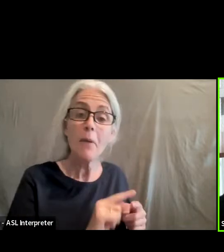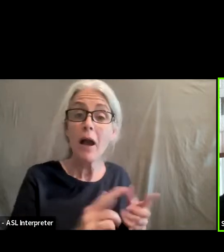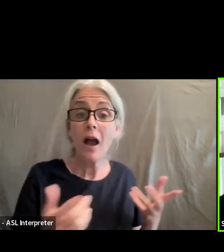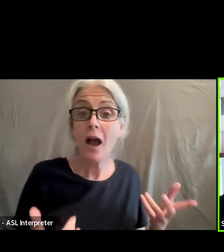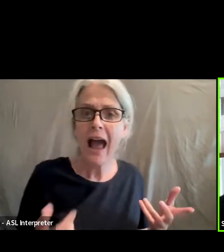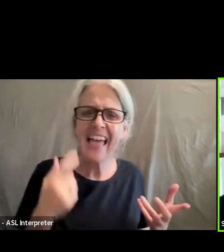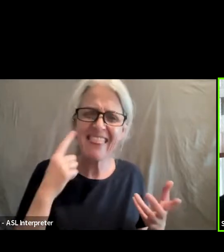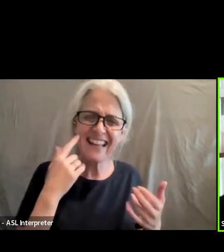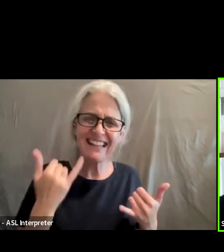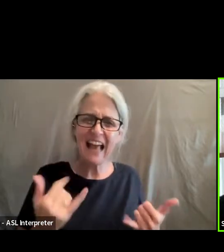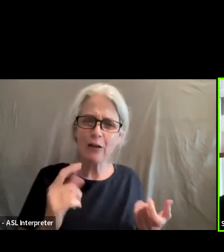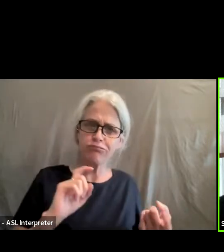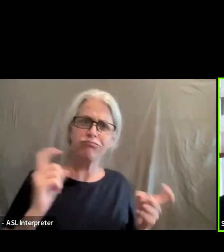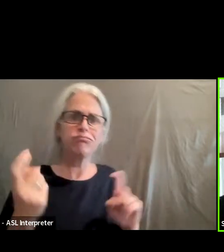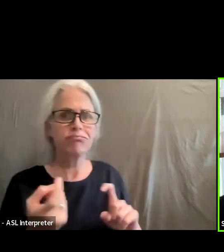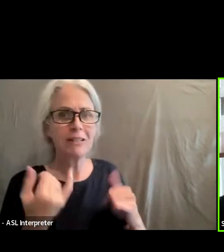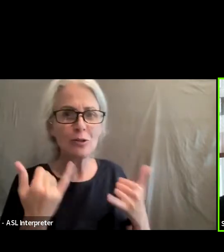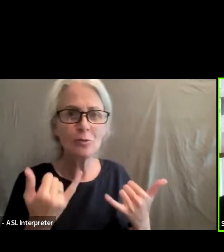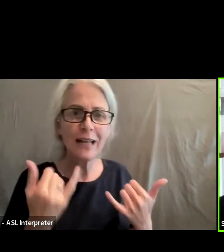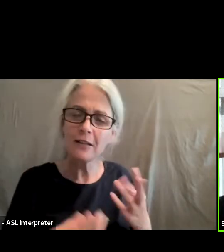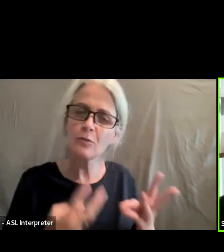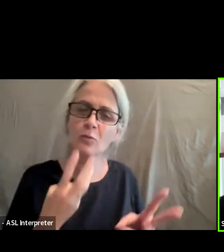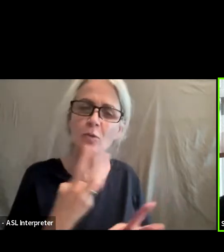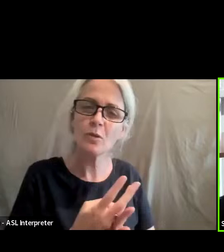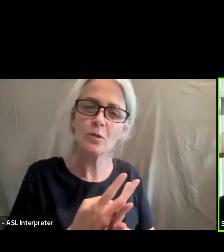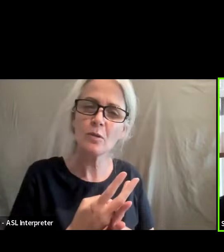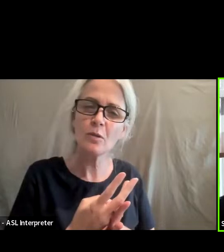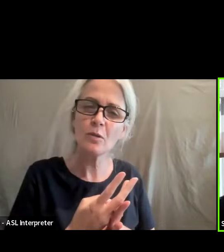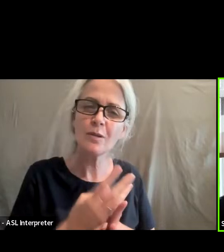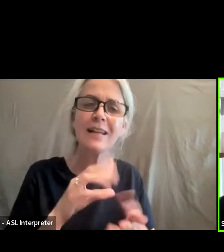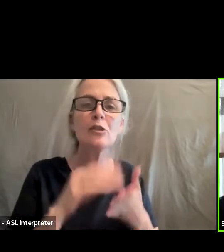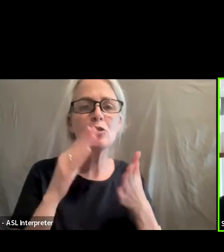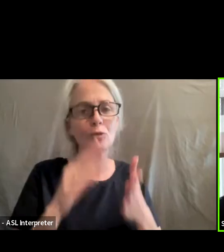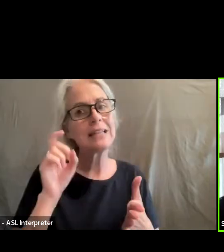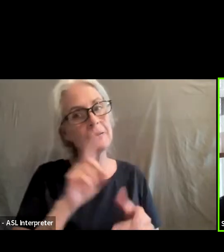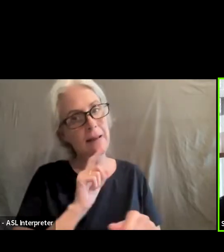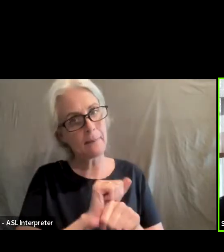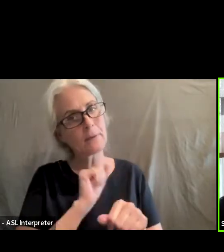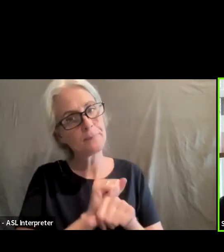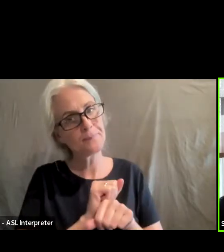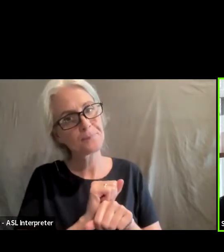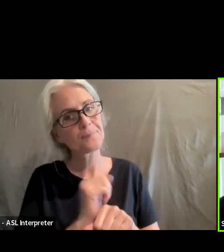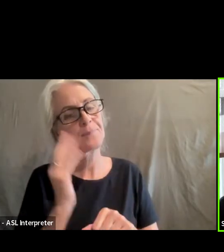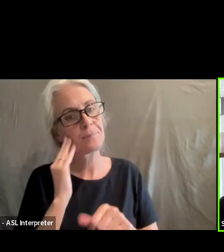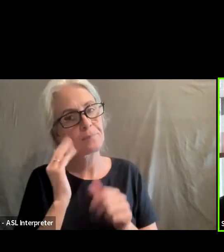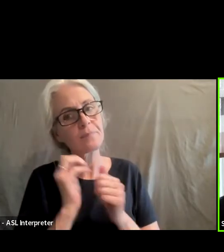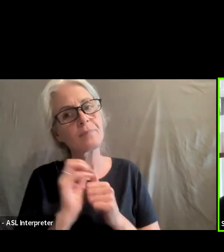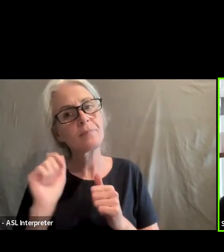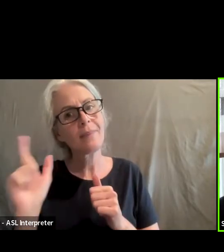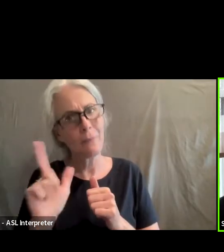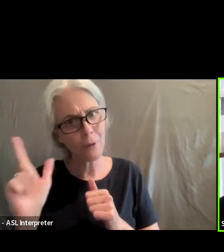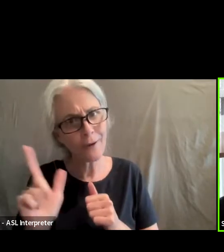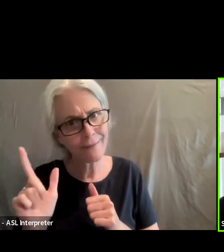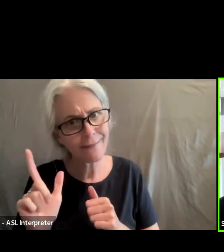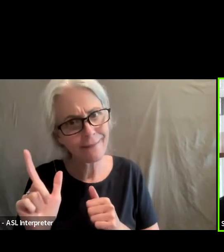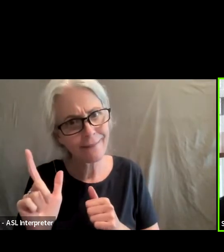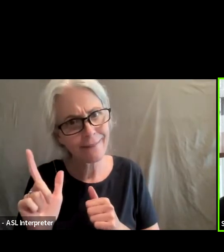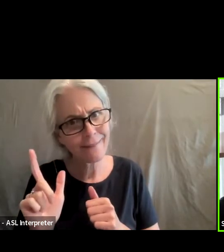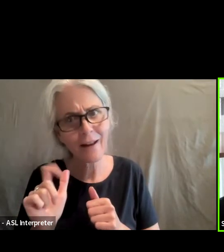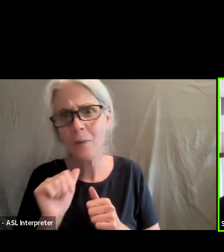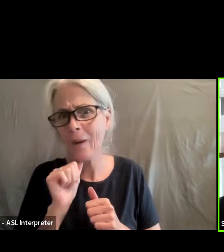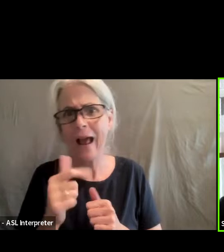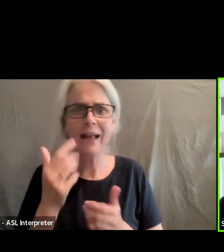But I think that today's world, I think students should absolutely be familiar with the library. I don't think we should ever